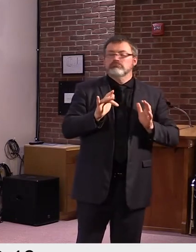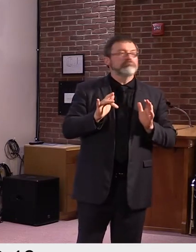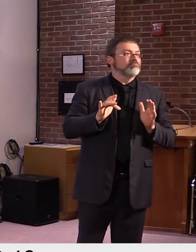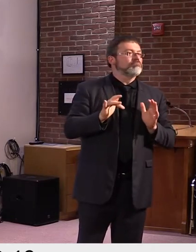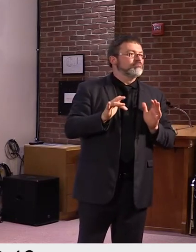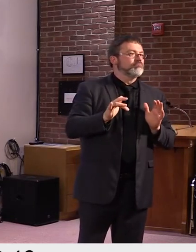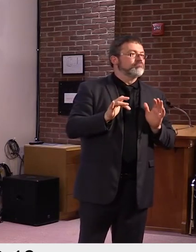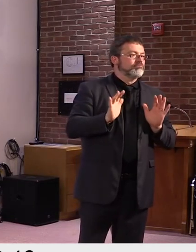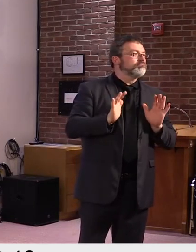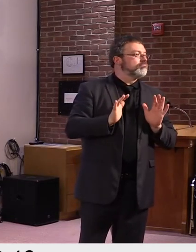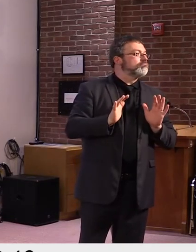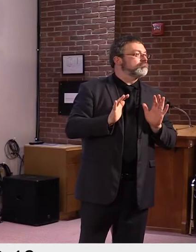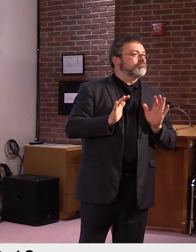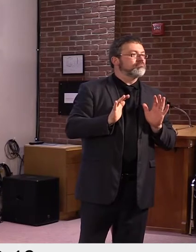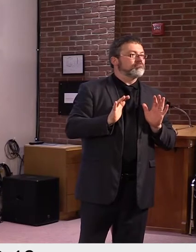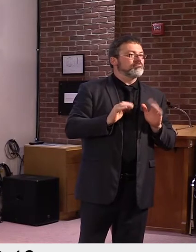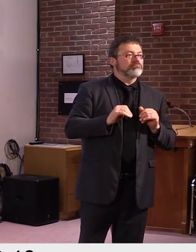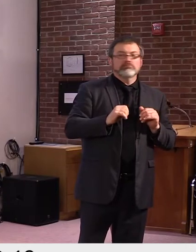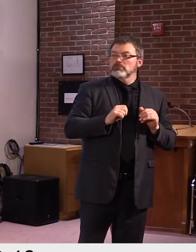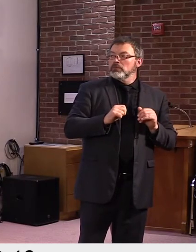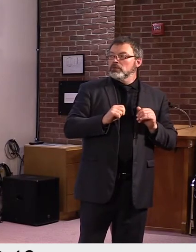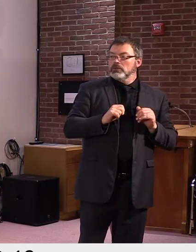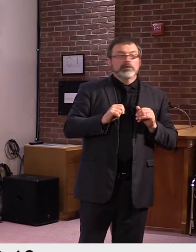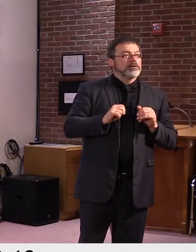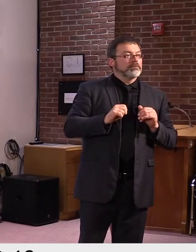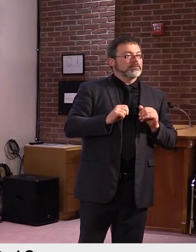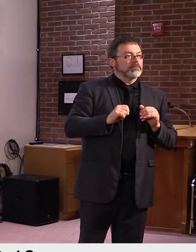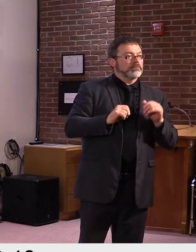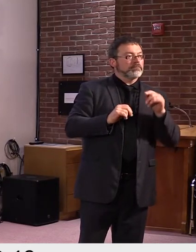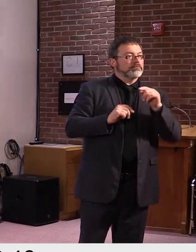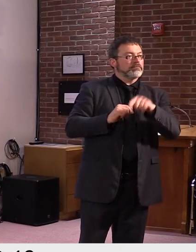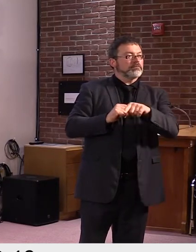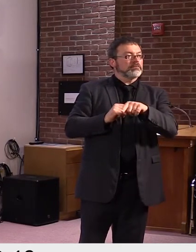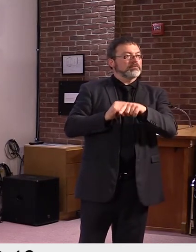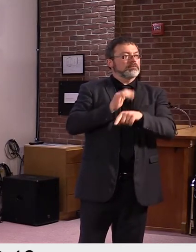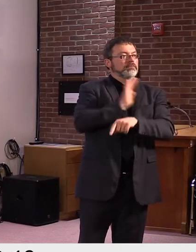All right, we'll go to the phones and start with Greg at the Bennington Banner.